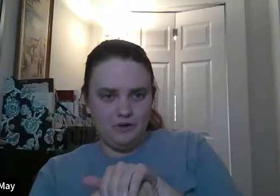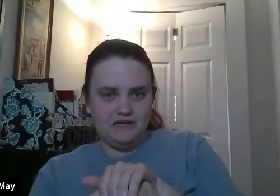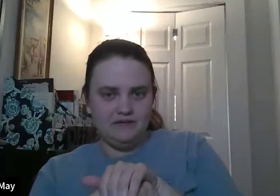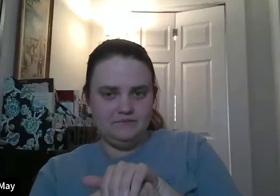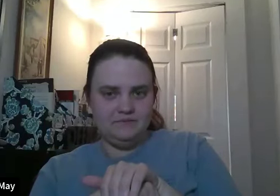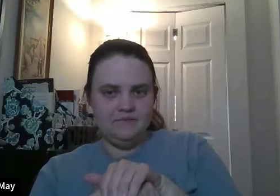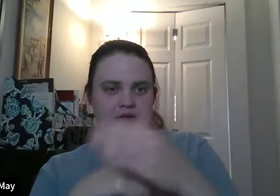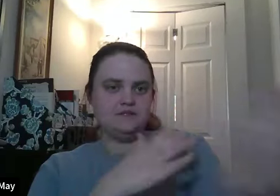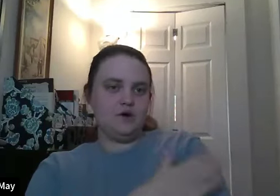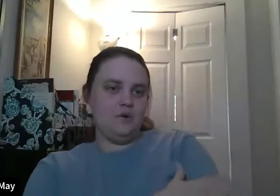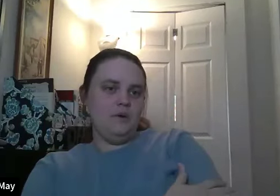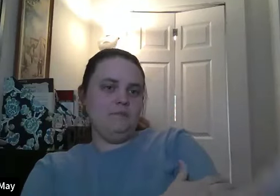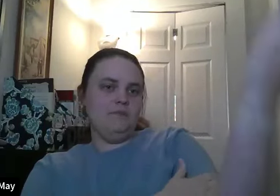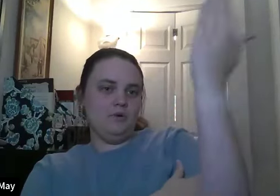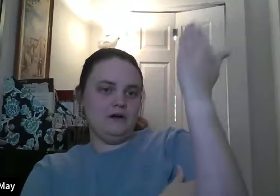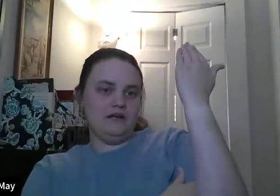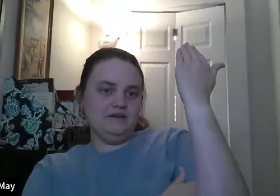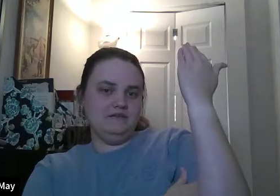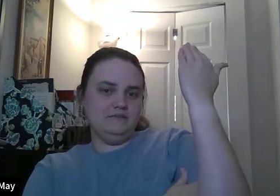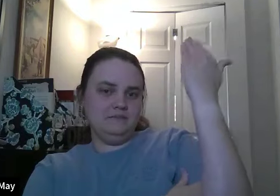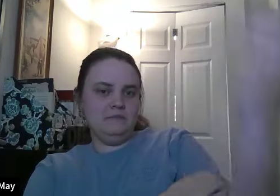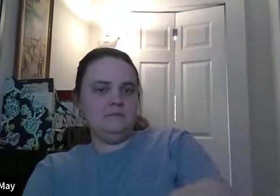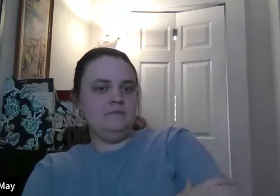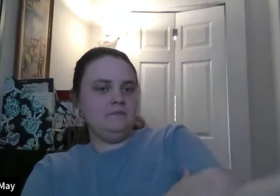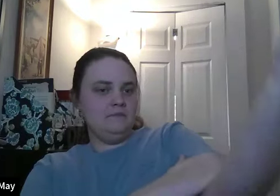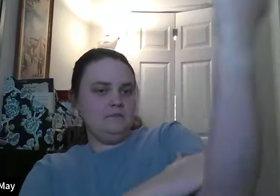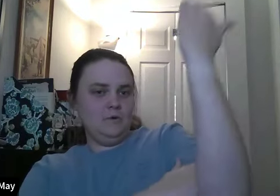morning. So morning.